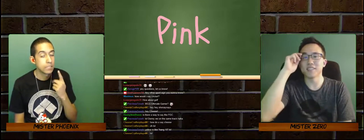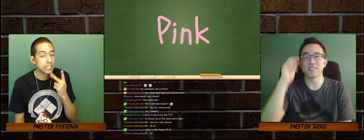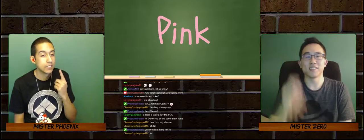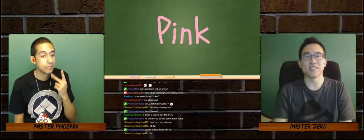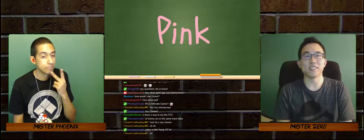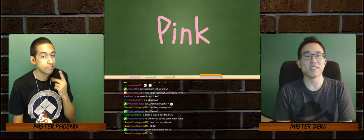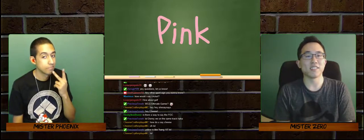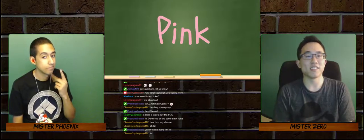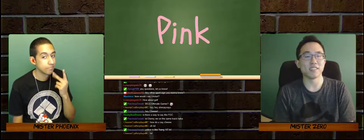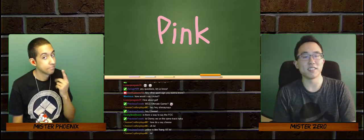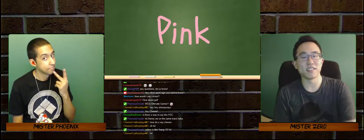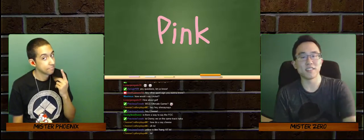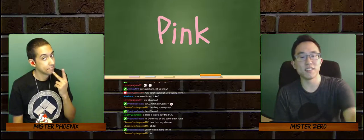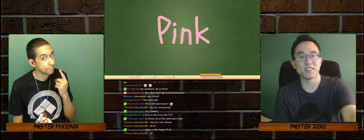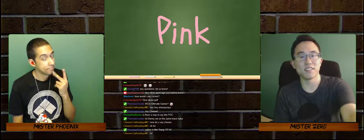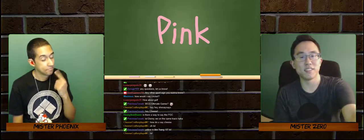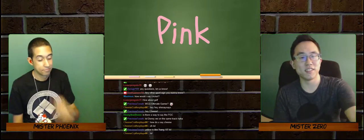Pink.